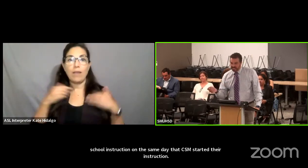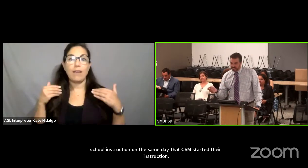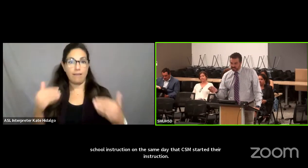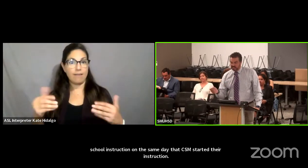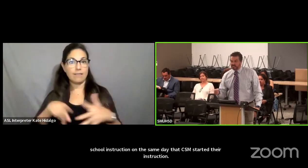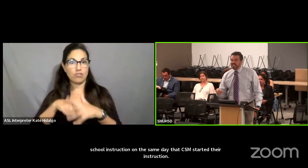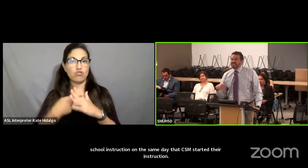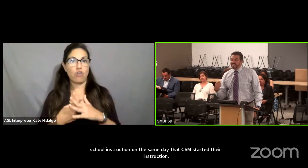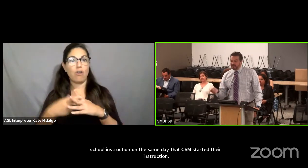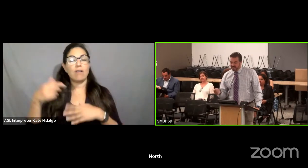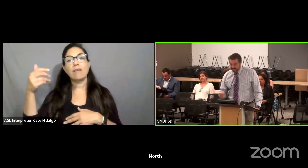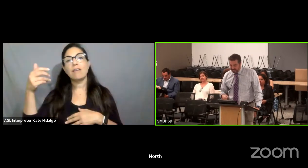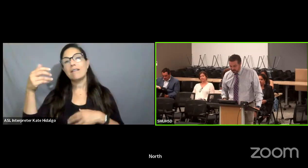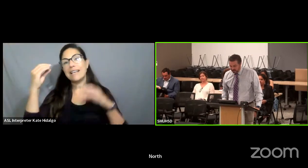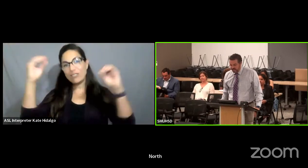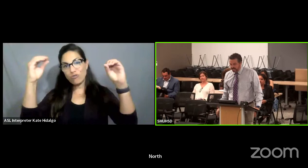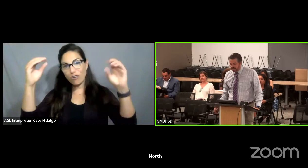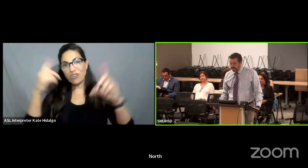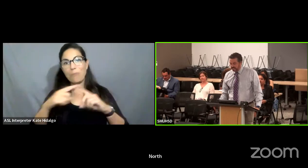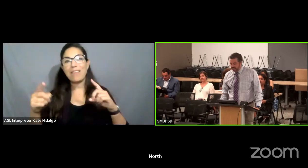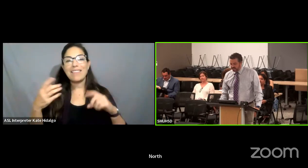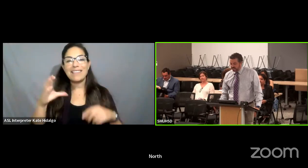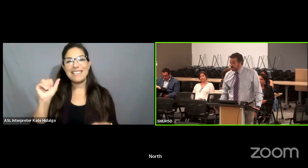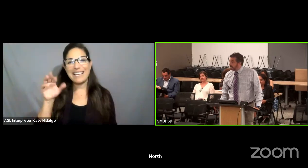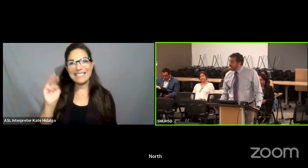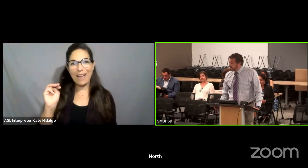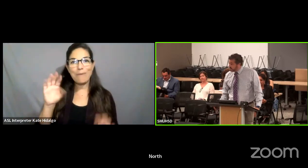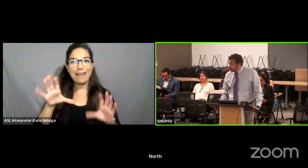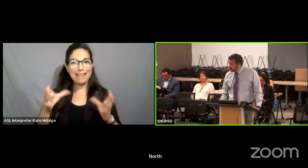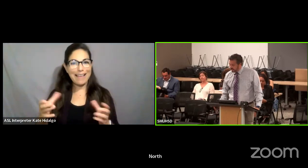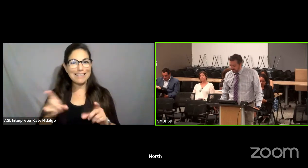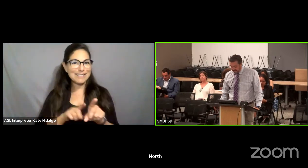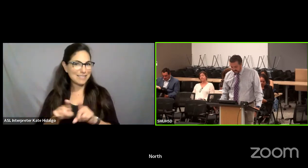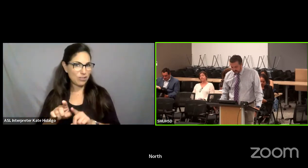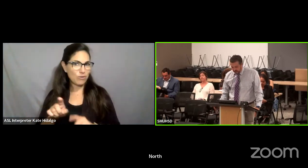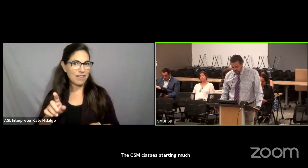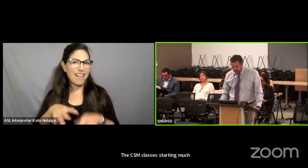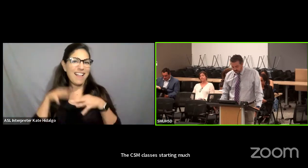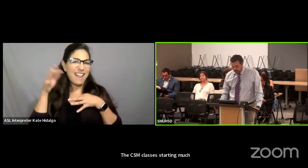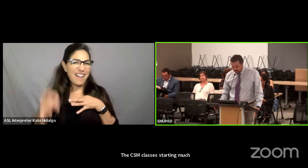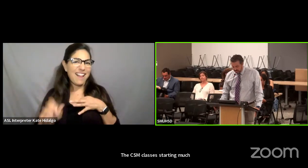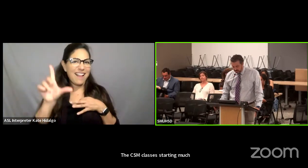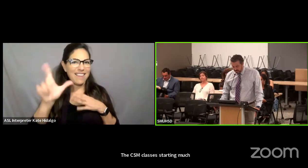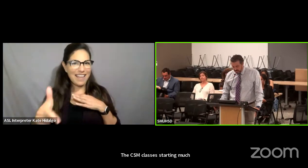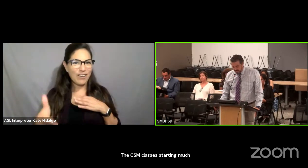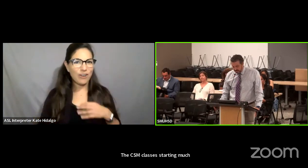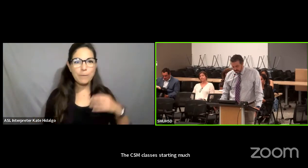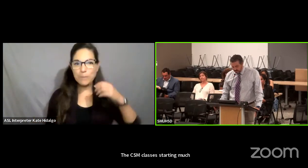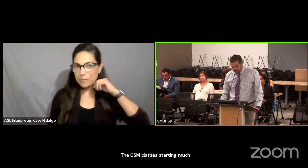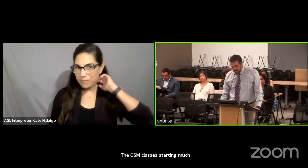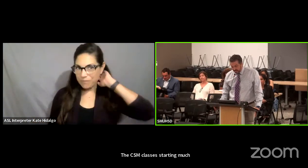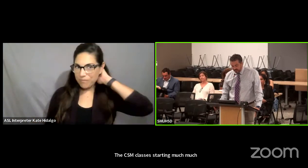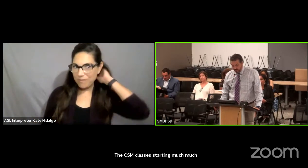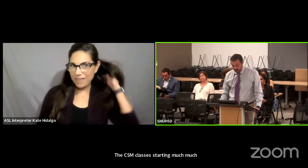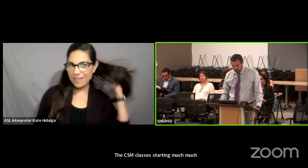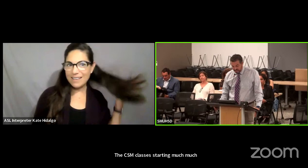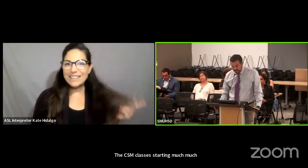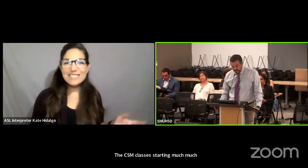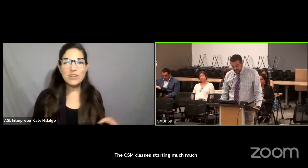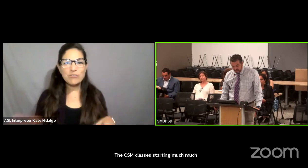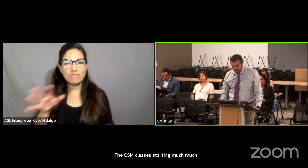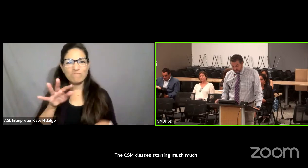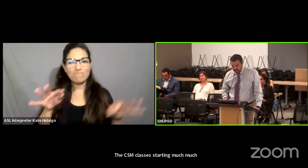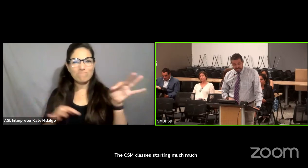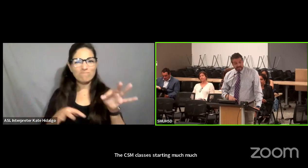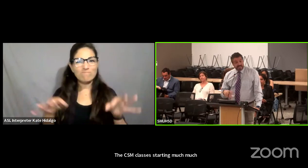instruction, and then we have the CSM classes starting much later. But so it aligned for the first time. Some of the